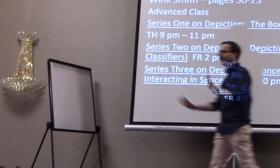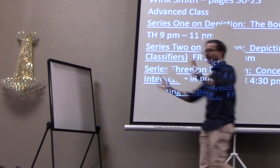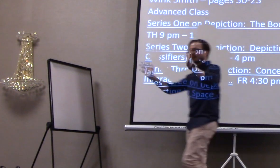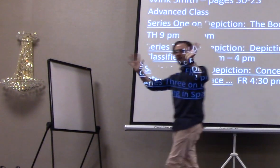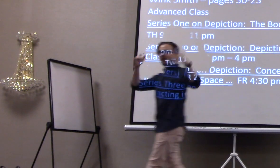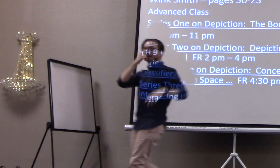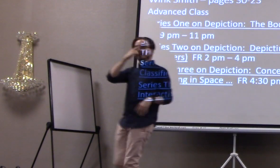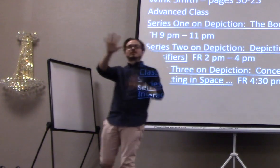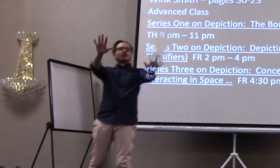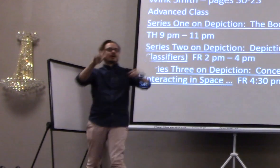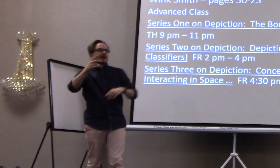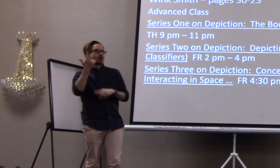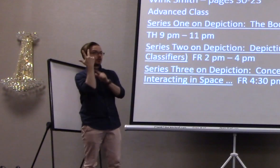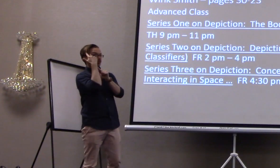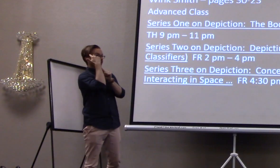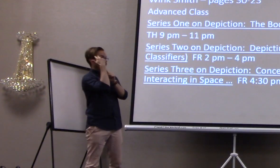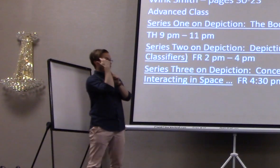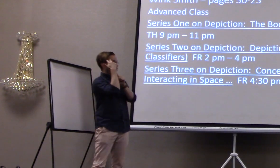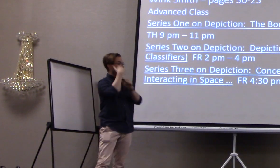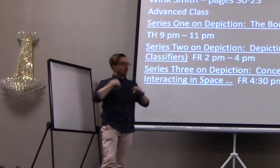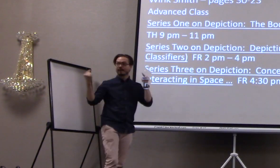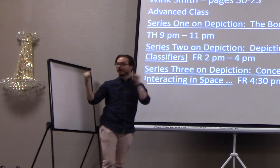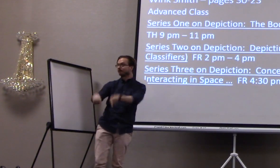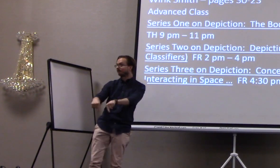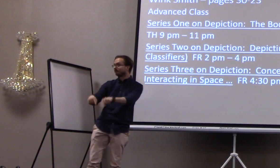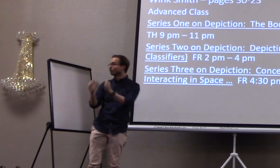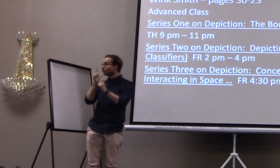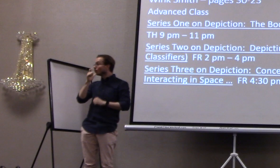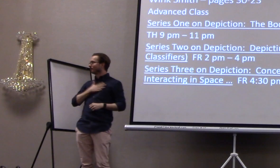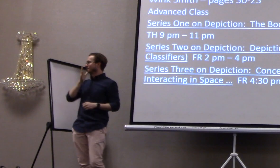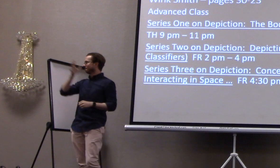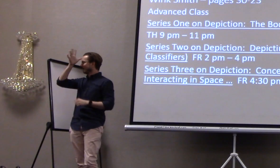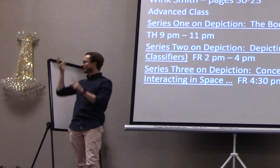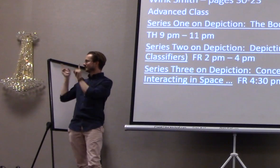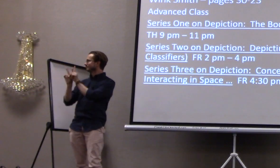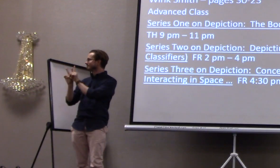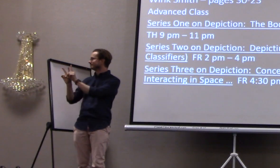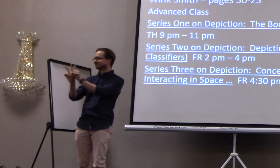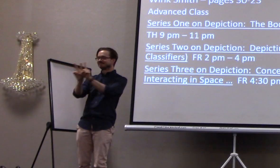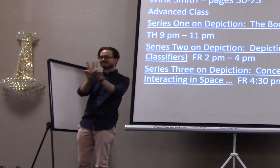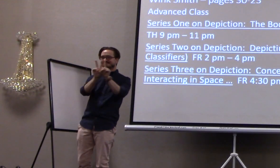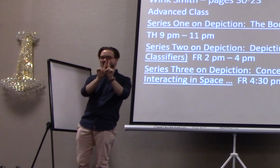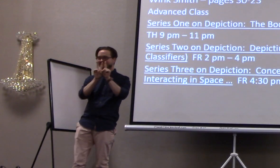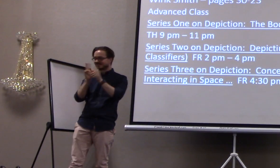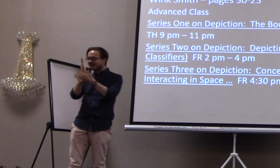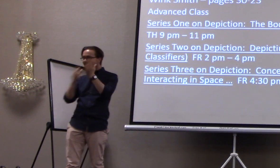Hello. Hello, hello, hello. 3 years ago, when I came with my